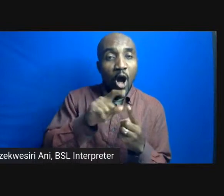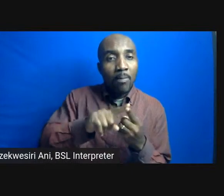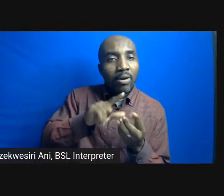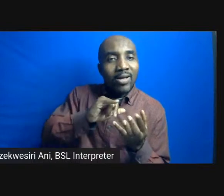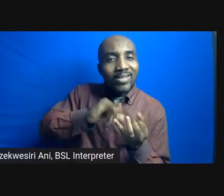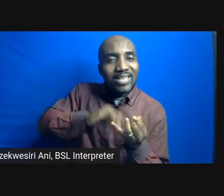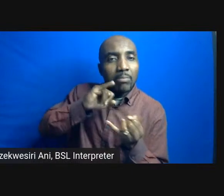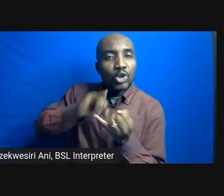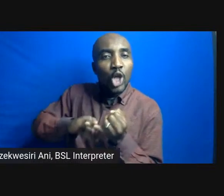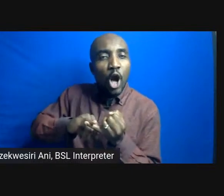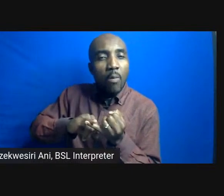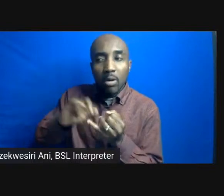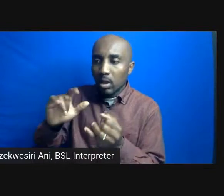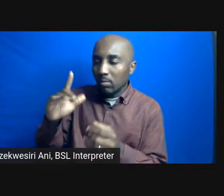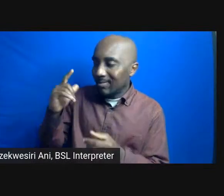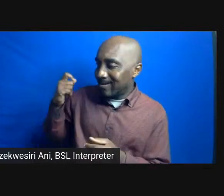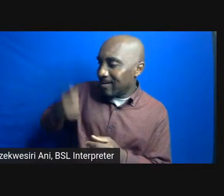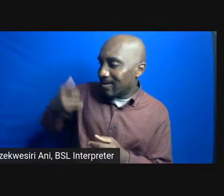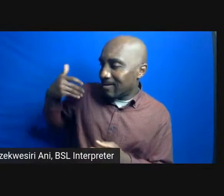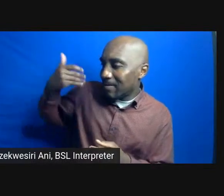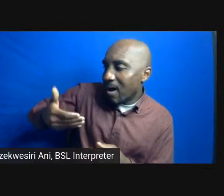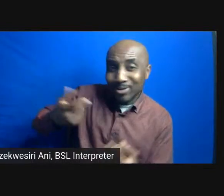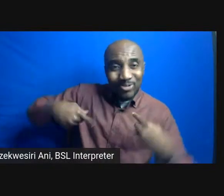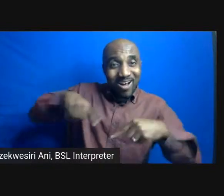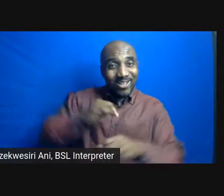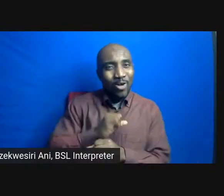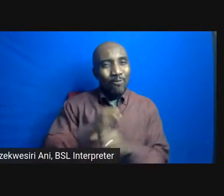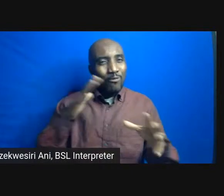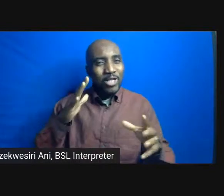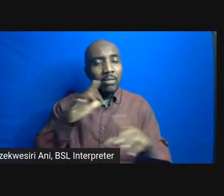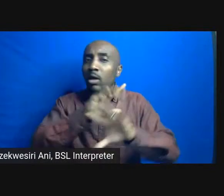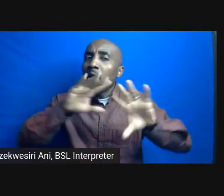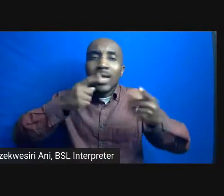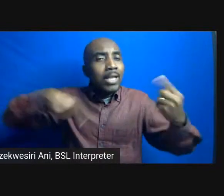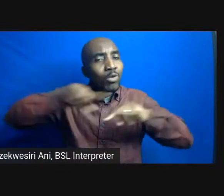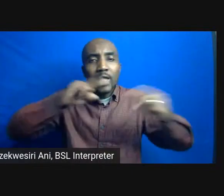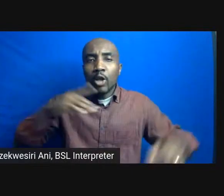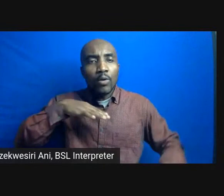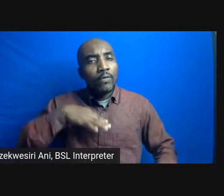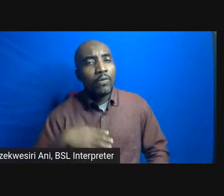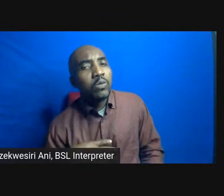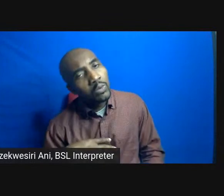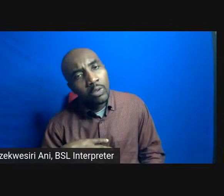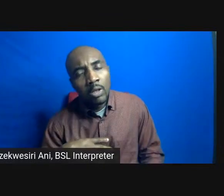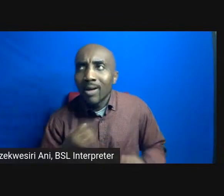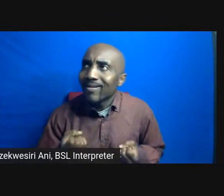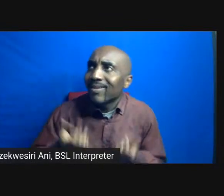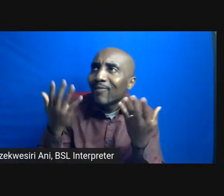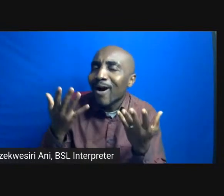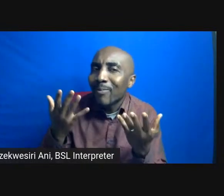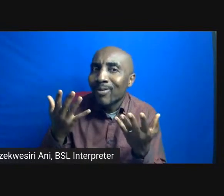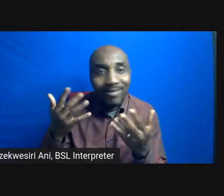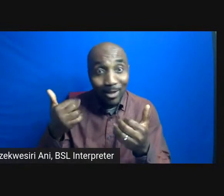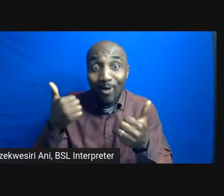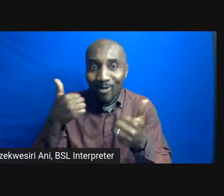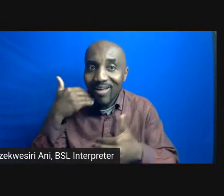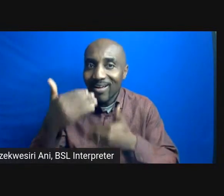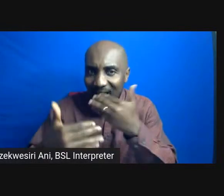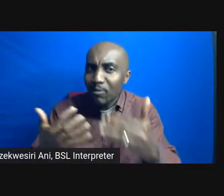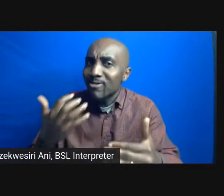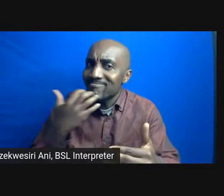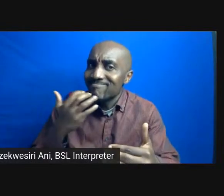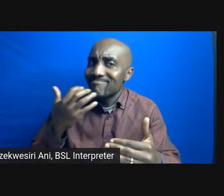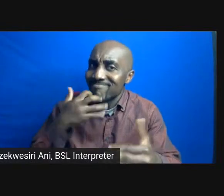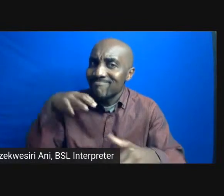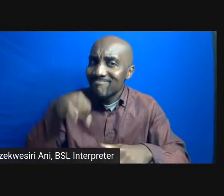our generation. Let us not become weary of doing good, for at the proper time, we will